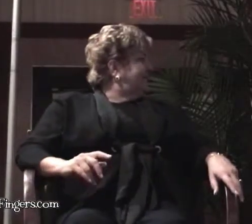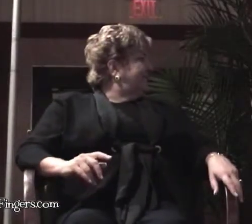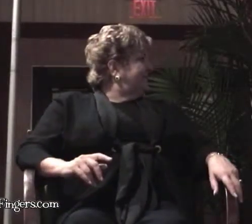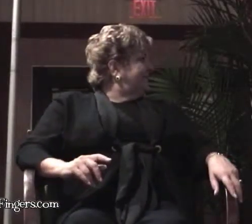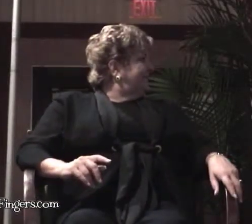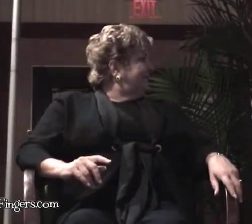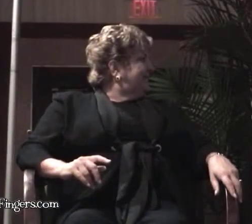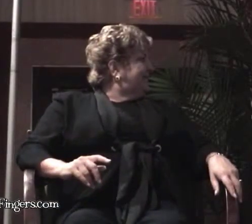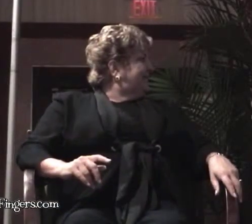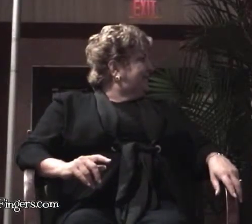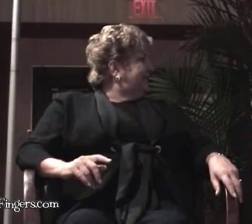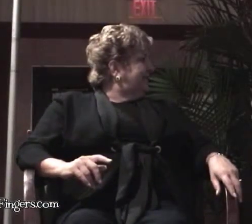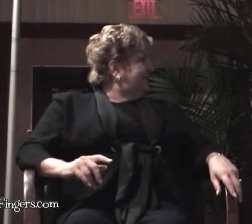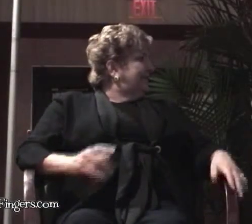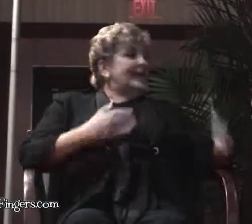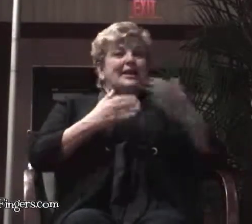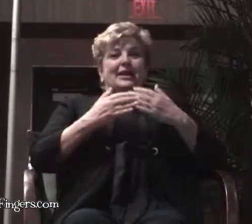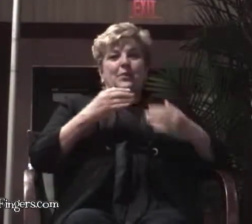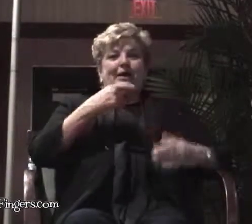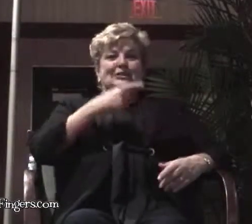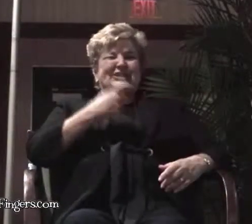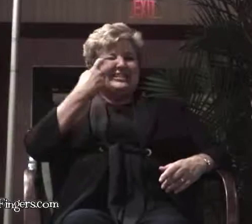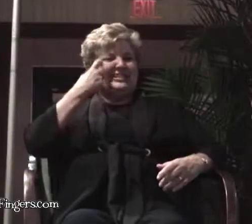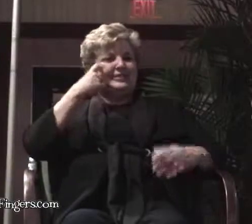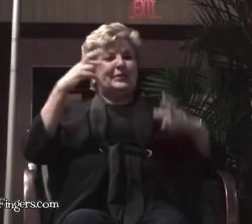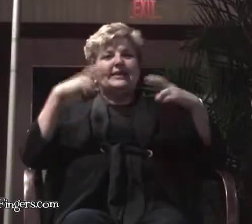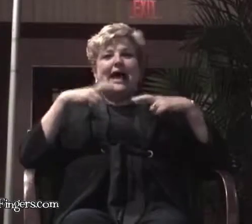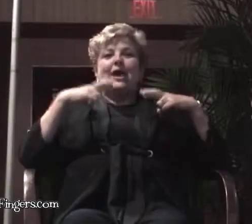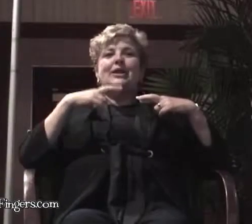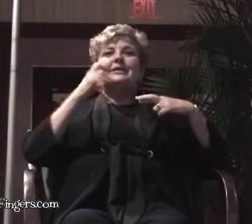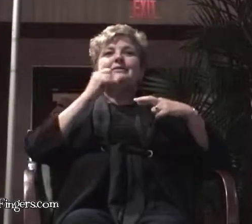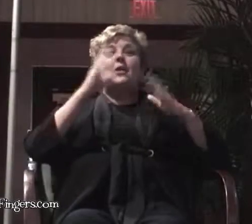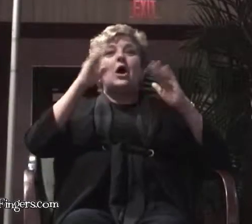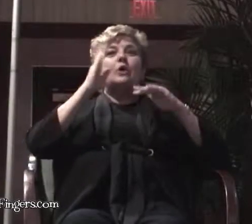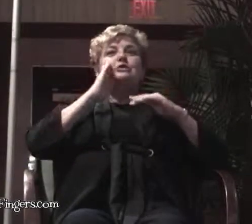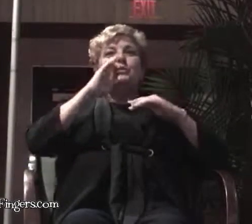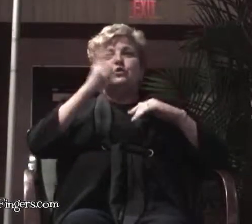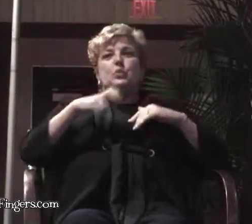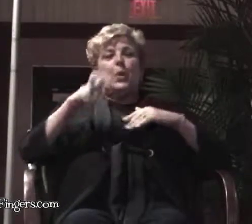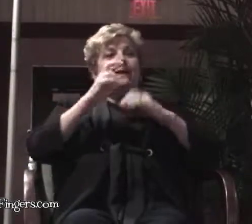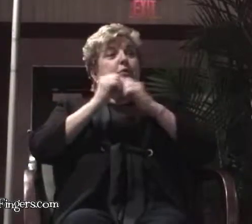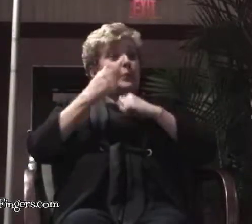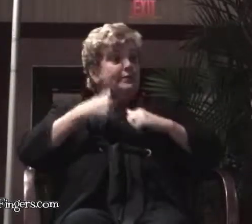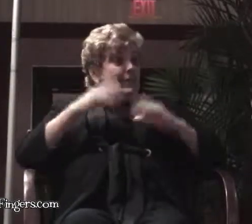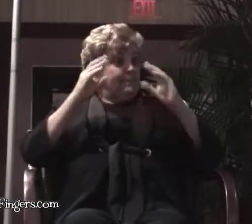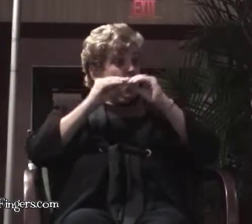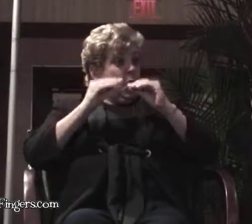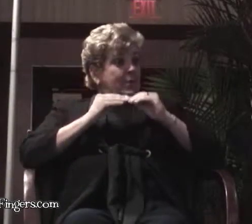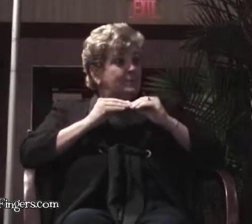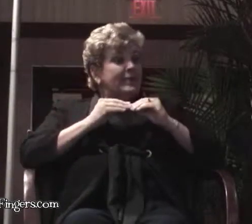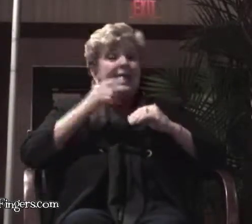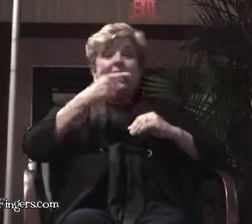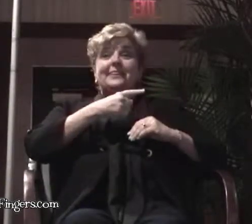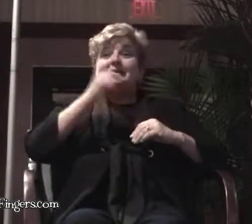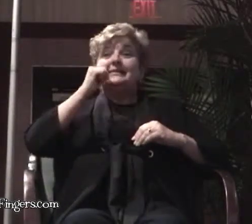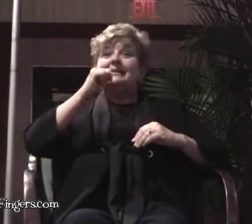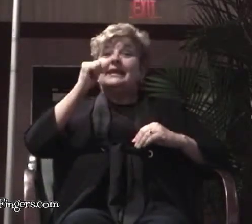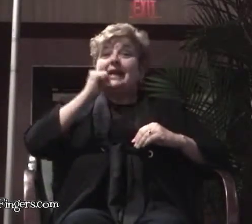Anyway, she just retired. And so now I'm hoping she'll get to come with me more. But this is the gal that allows me to stay